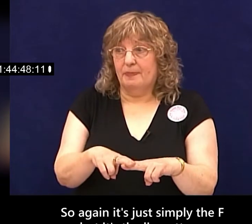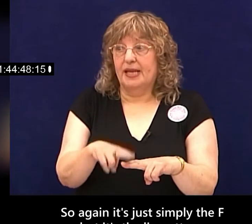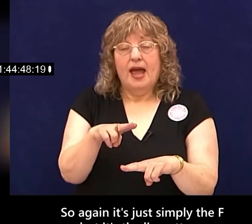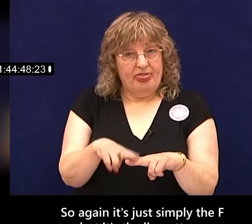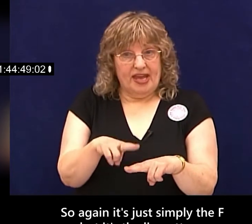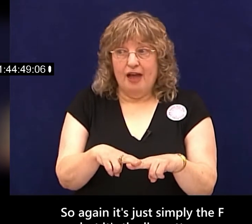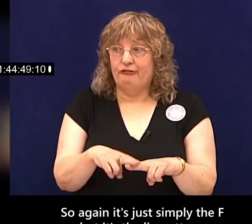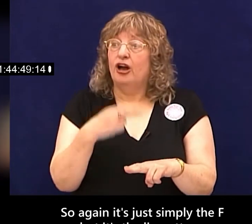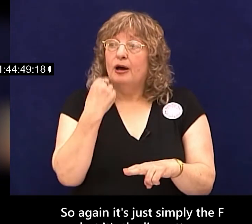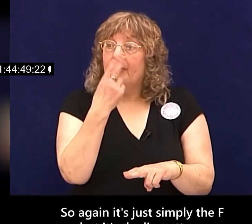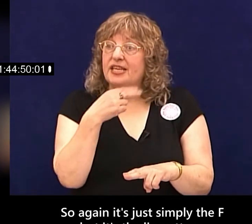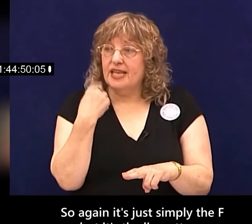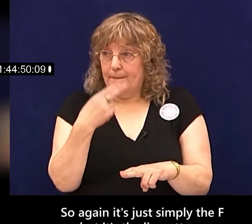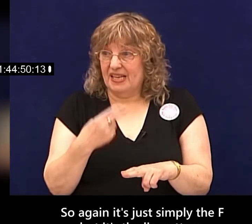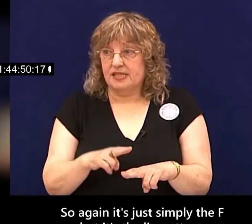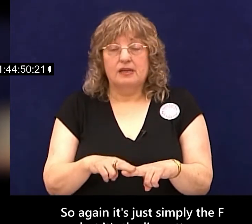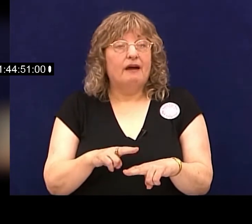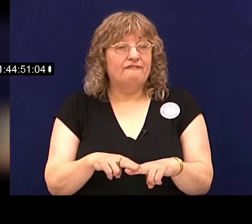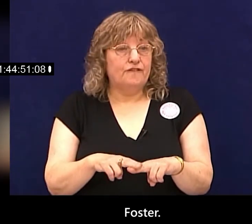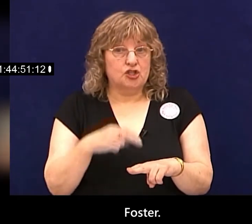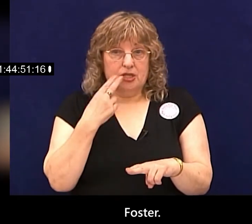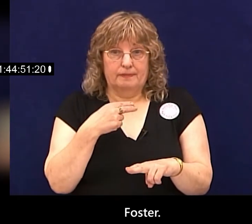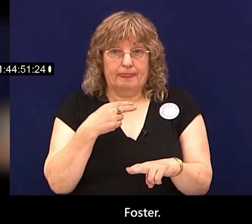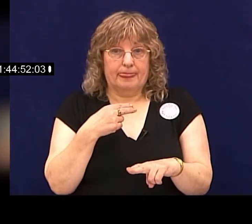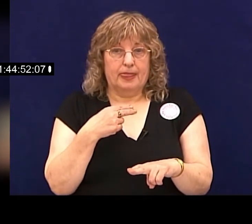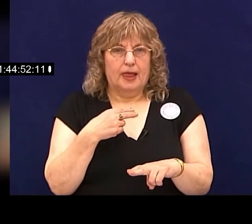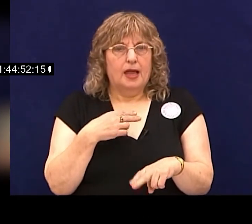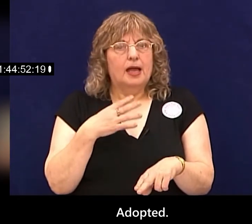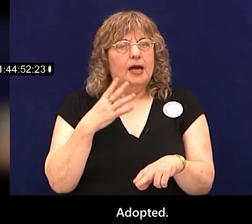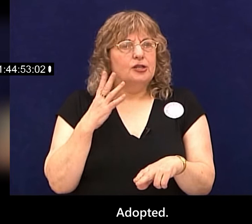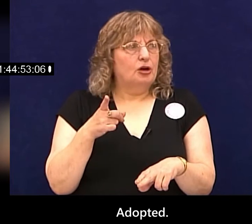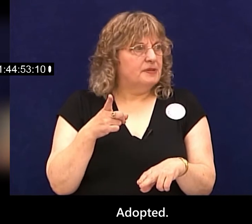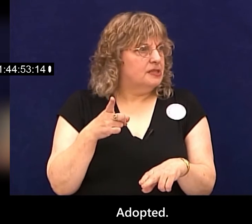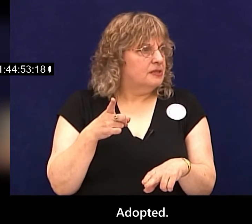simply the F, but it's the lip pattern. Foster. Adopted.